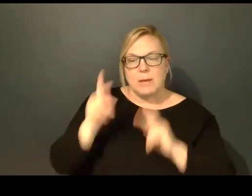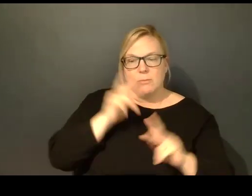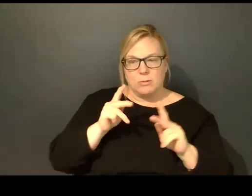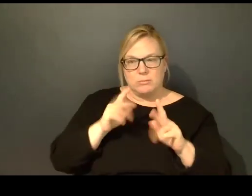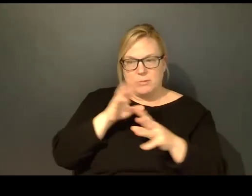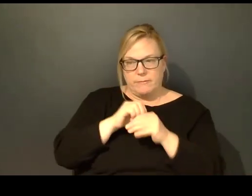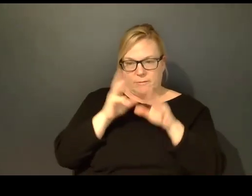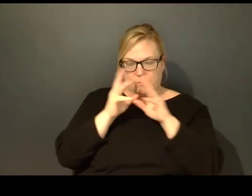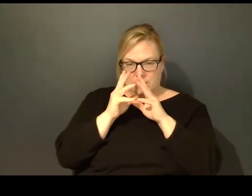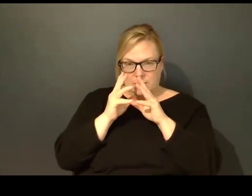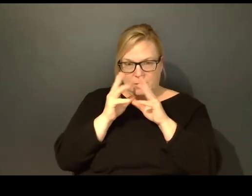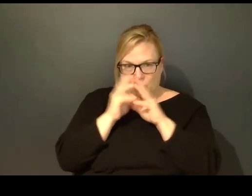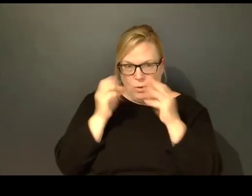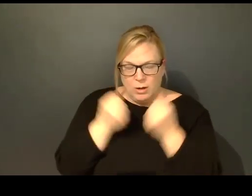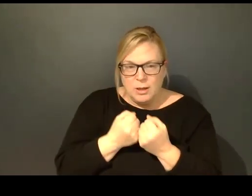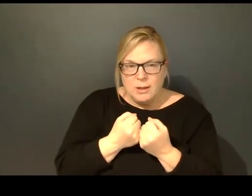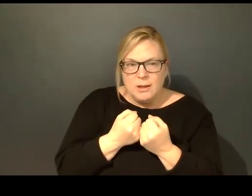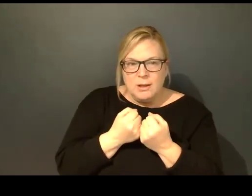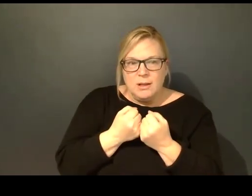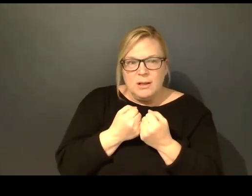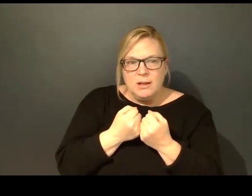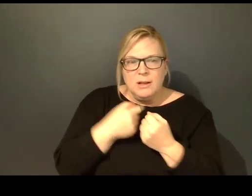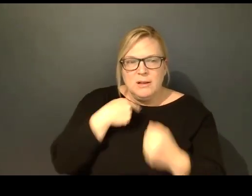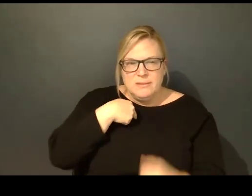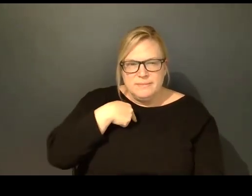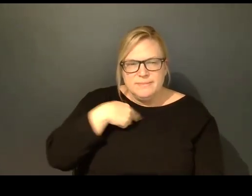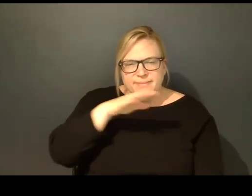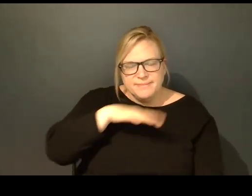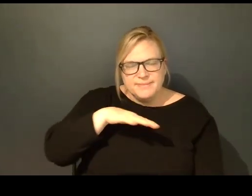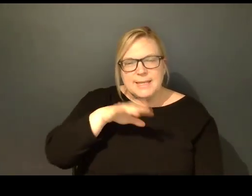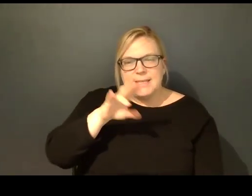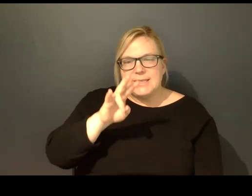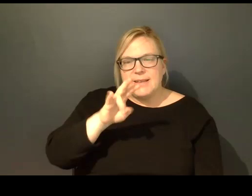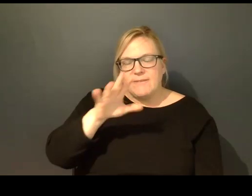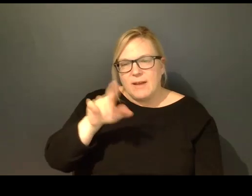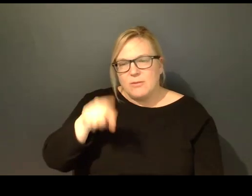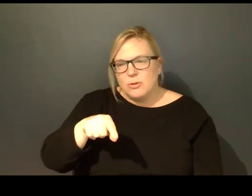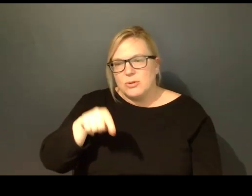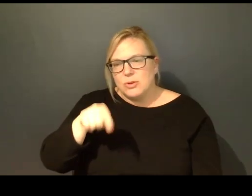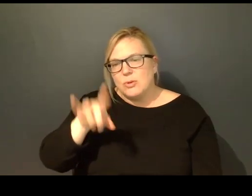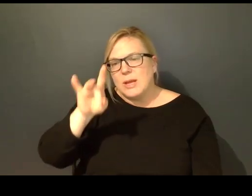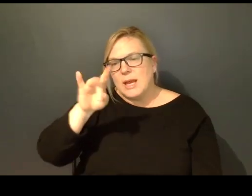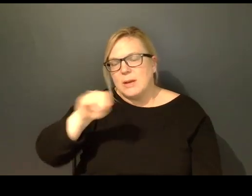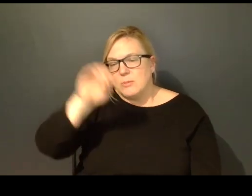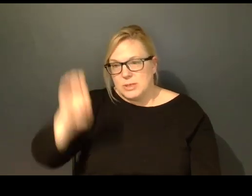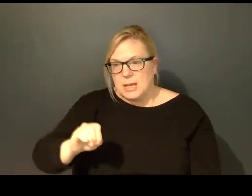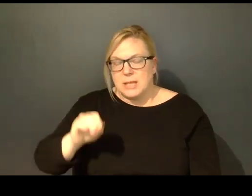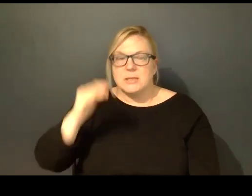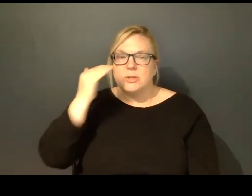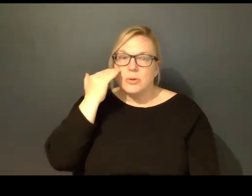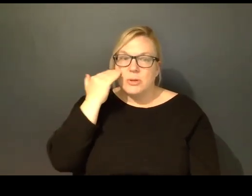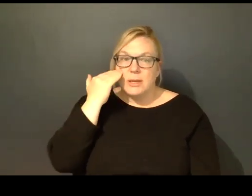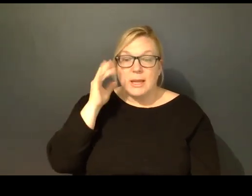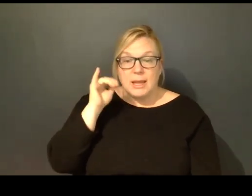internet technology land, I am about 70 to 80% certain still that in Nova Scotia, if you